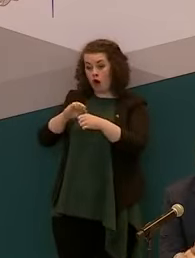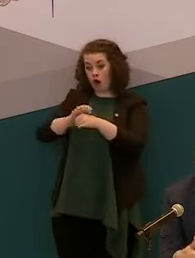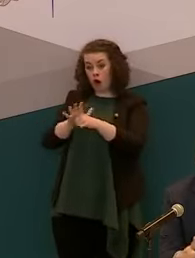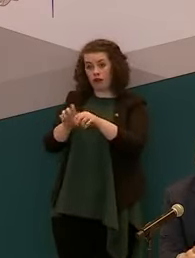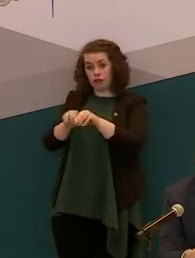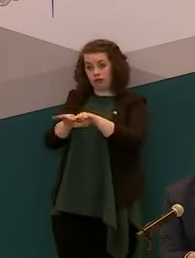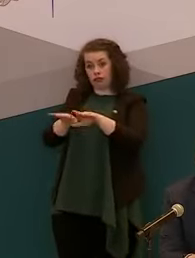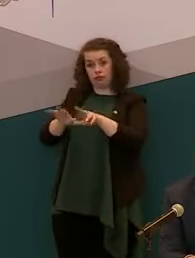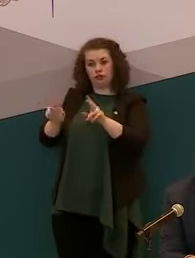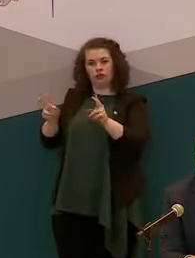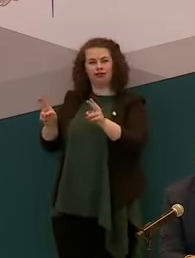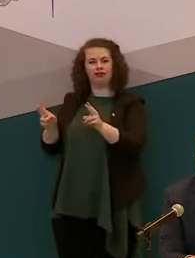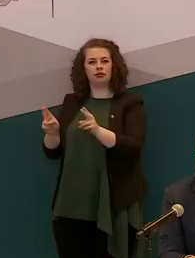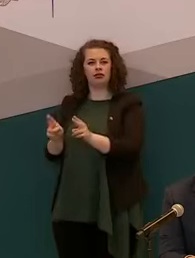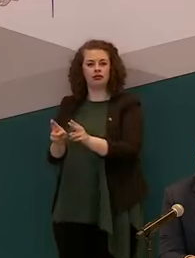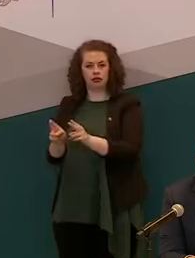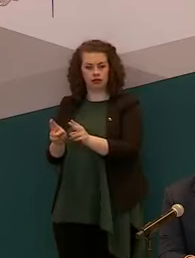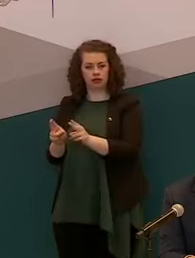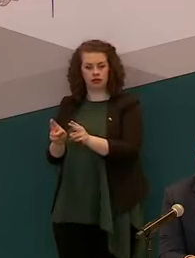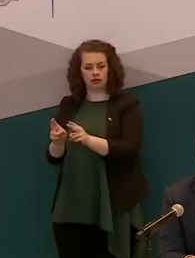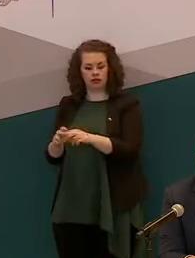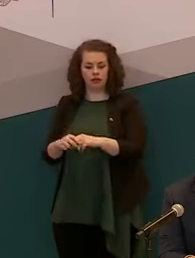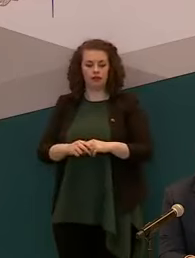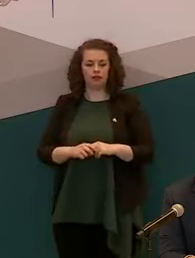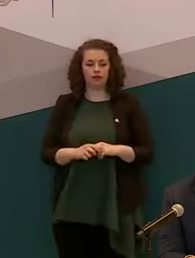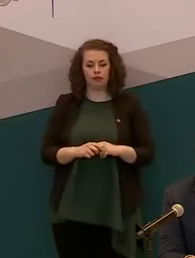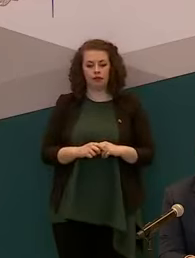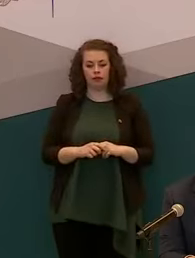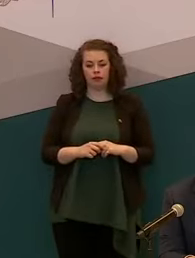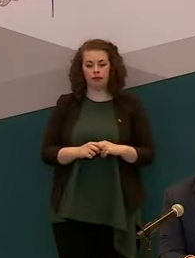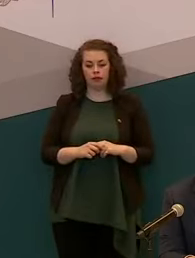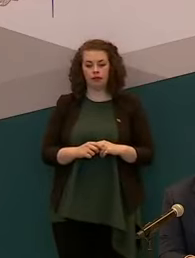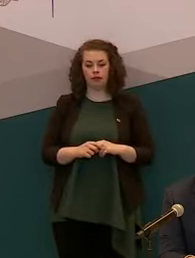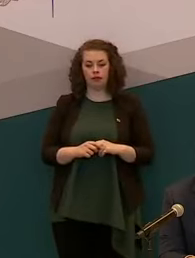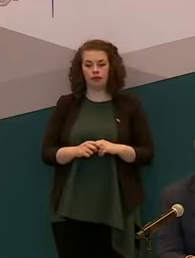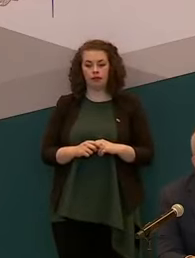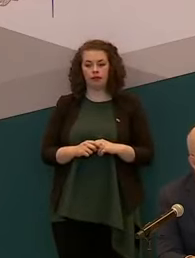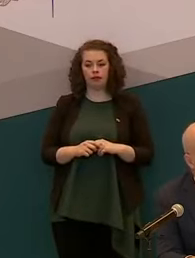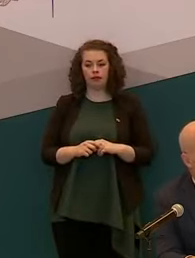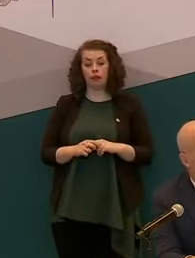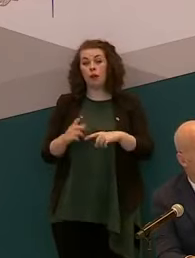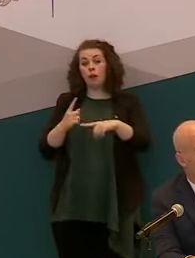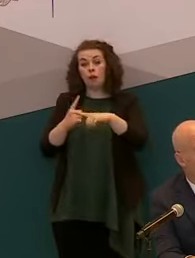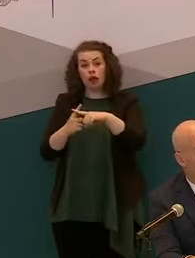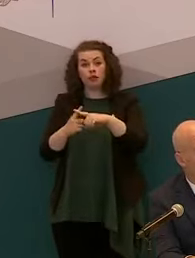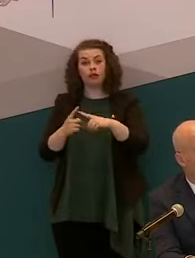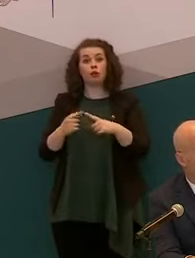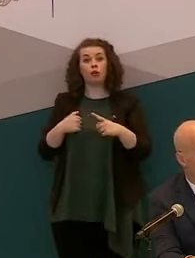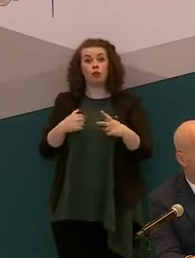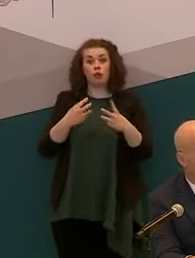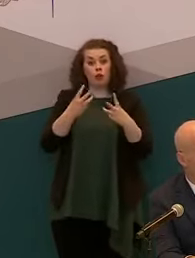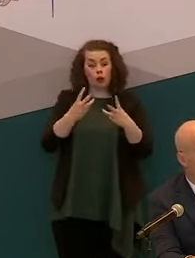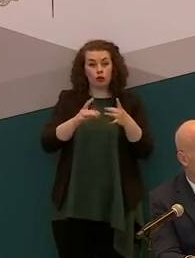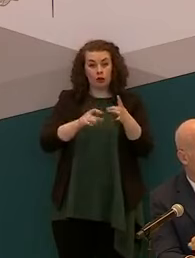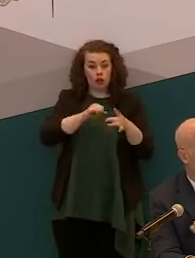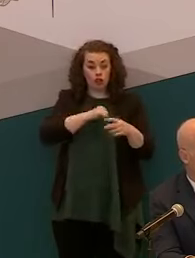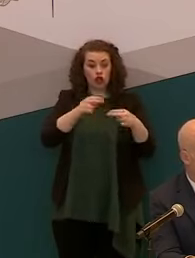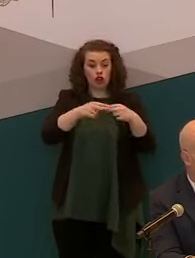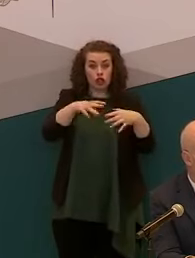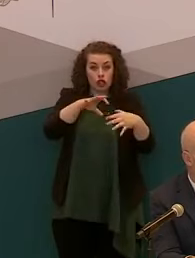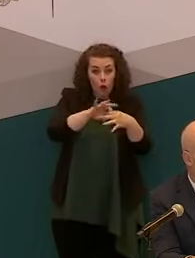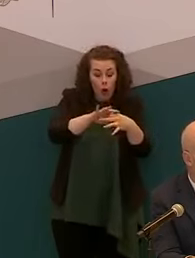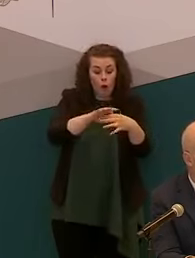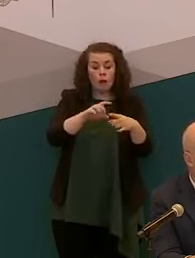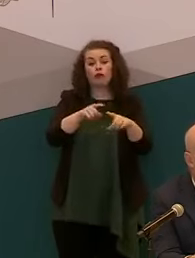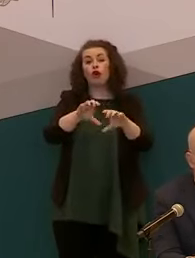To add to that, our efforts to prevent this infection from getting to nursing homes and community residential settings that have yet to